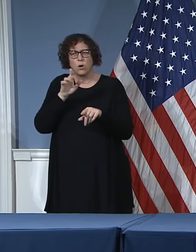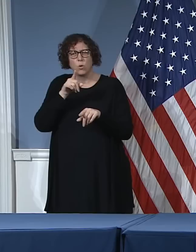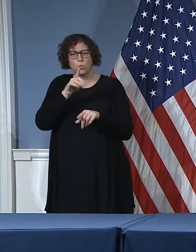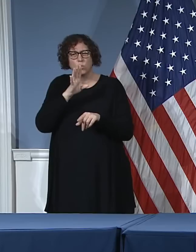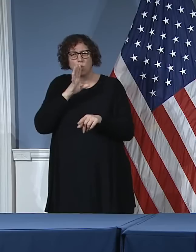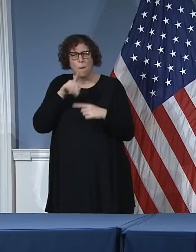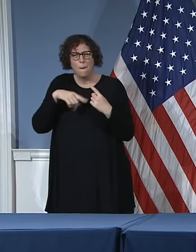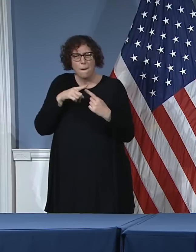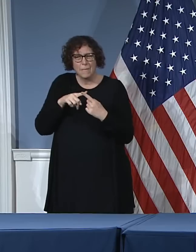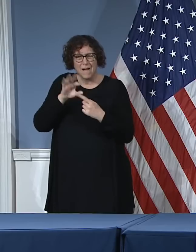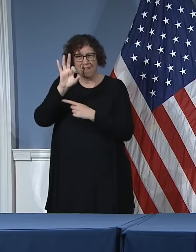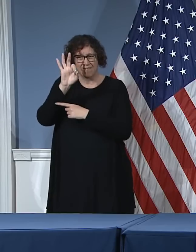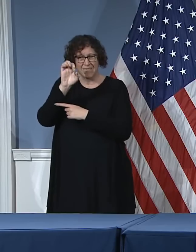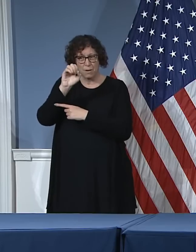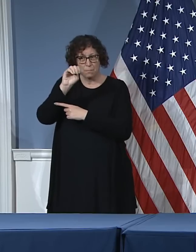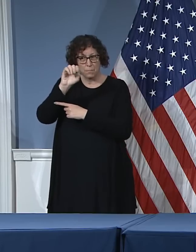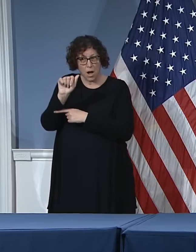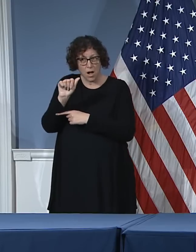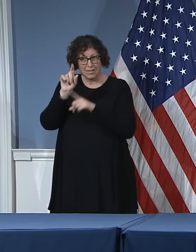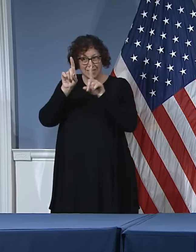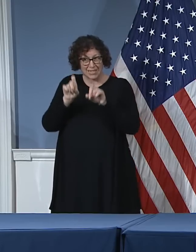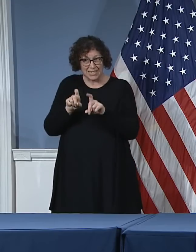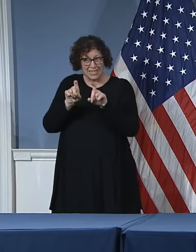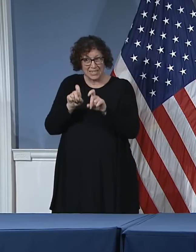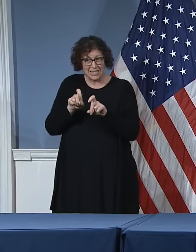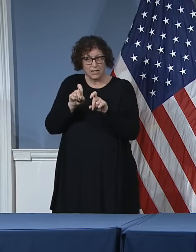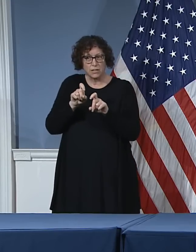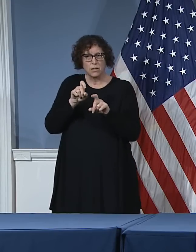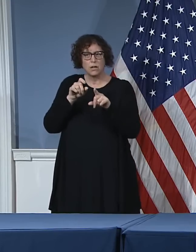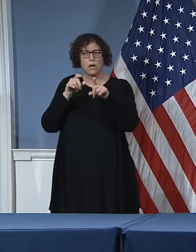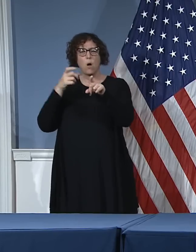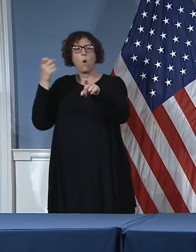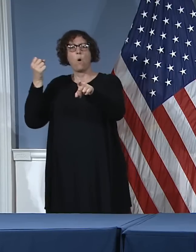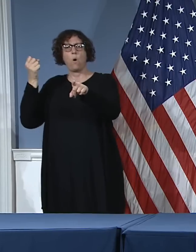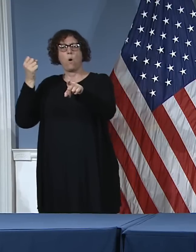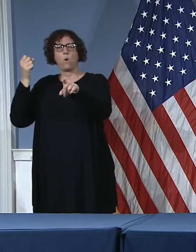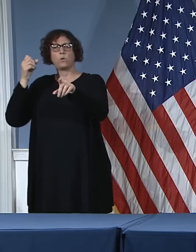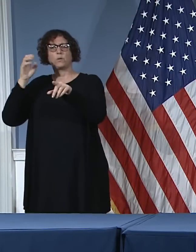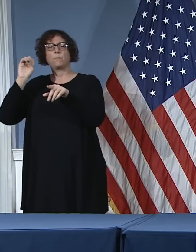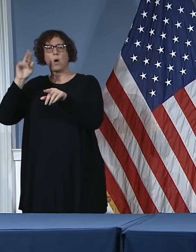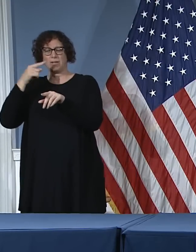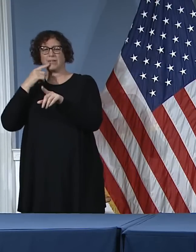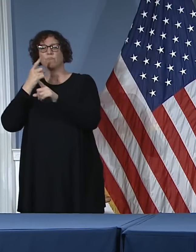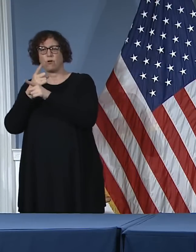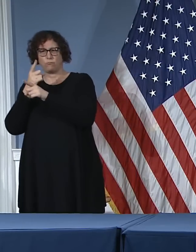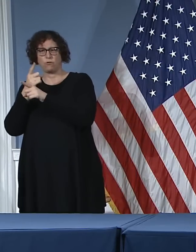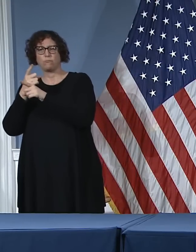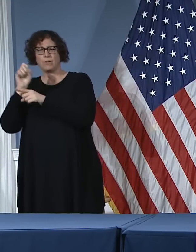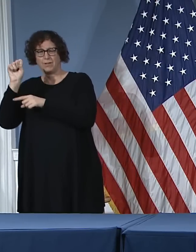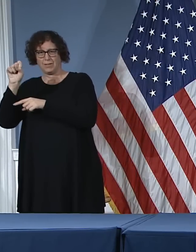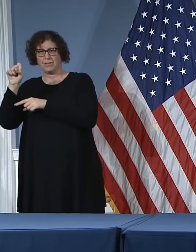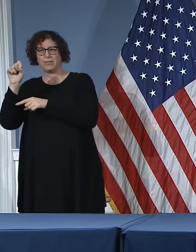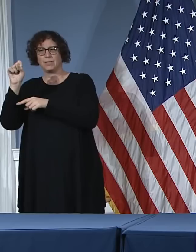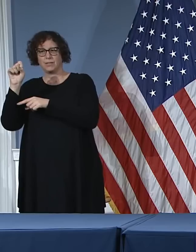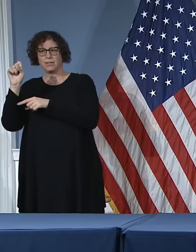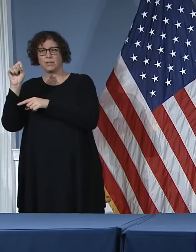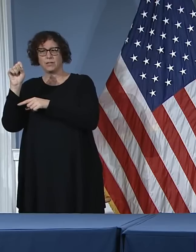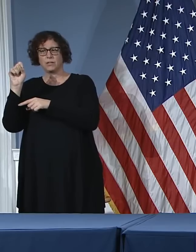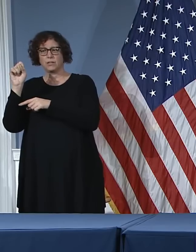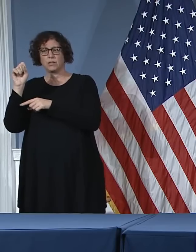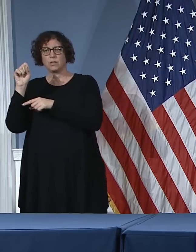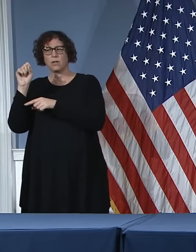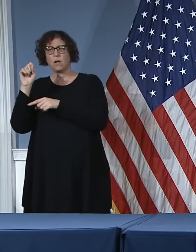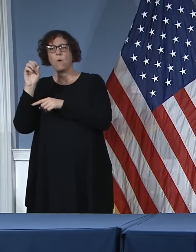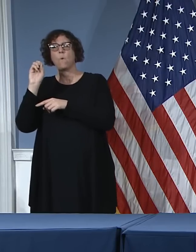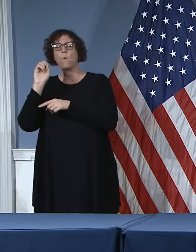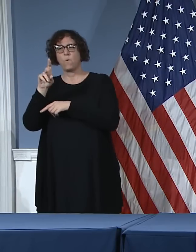with FEMA for testing. Is that right? Right, right, and the location that was going to be there in Manhattan. Right. So I think that Deanne